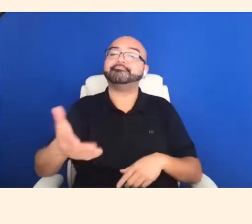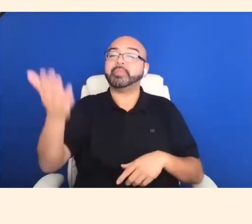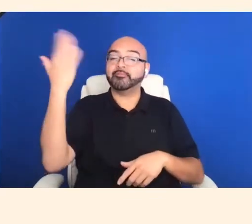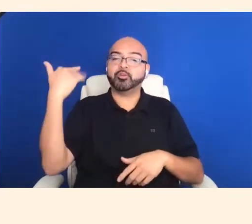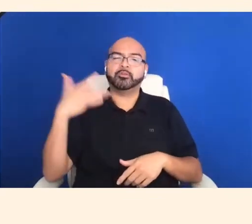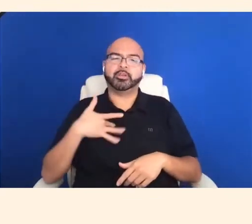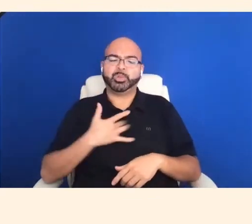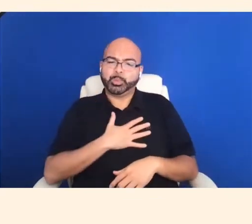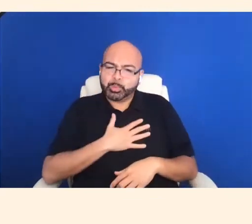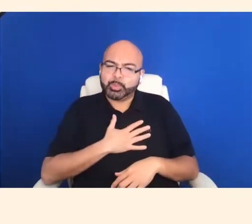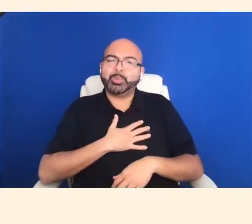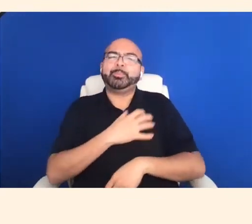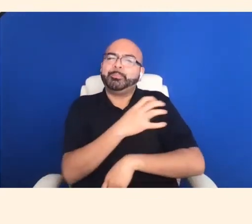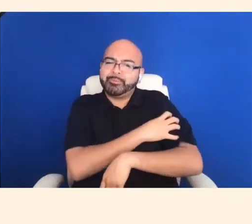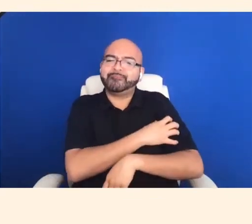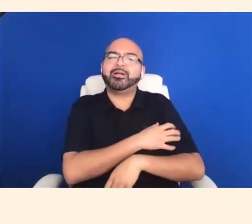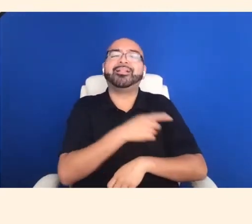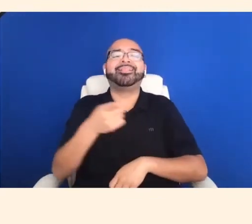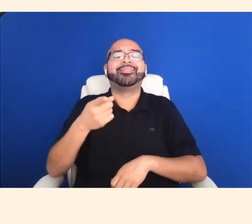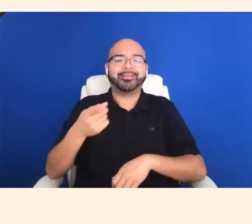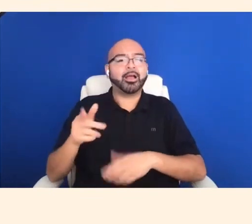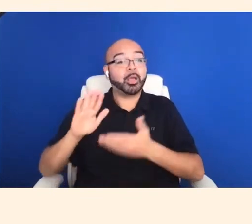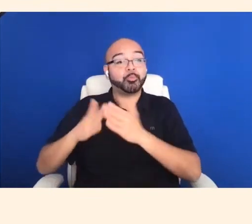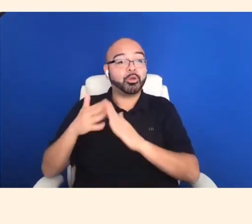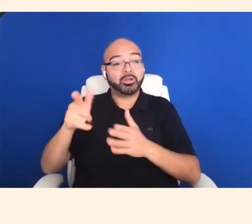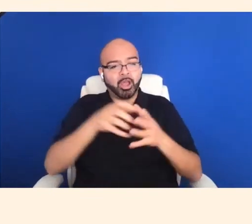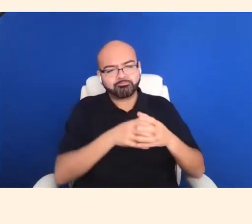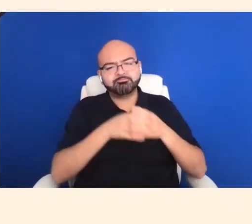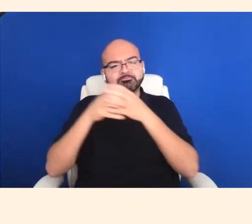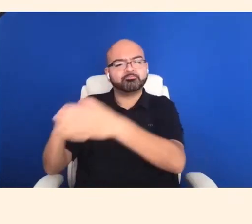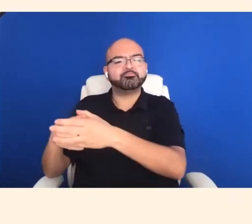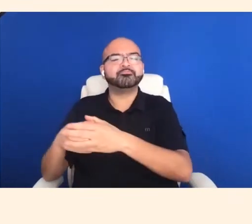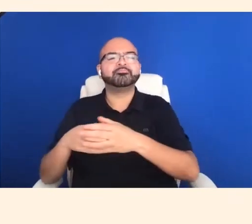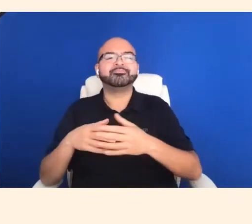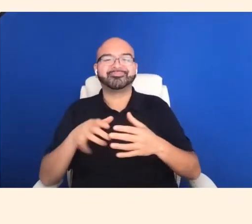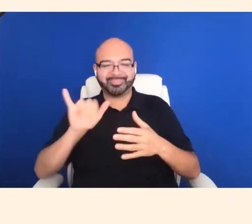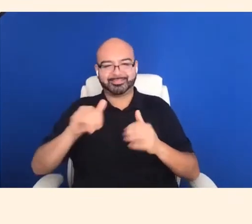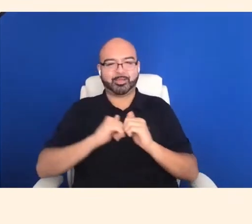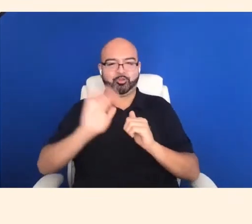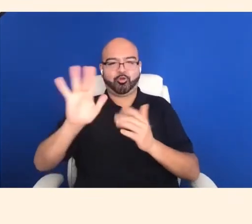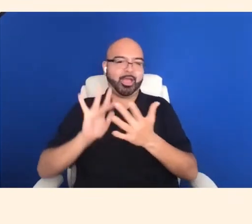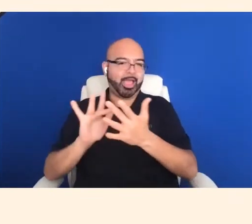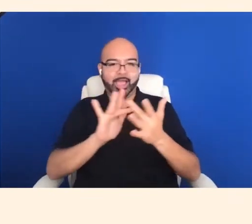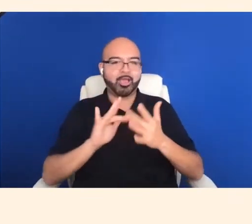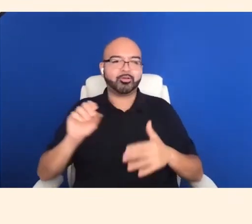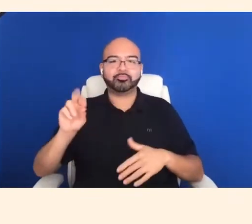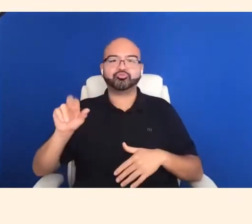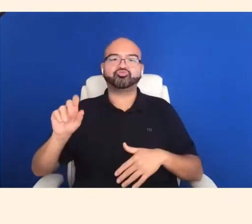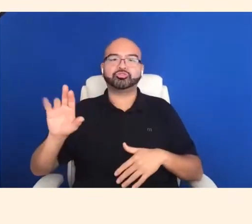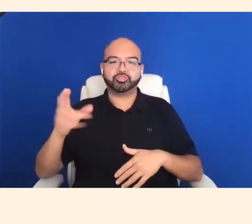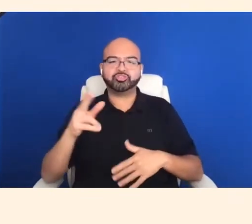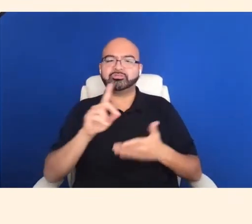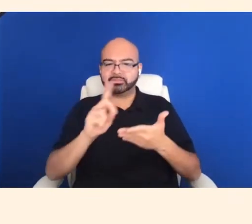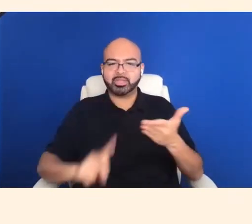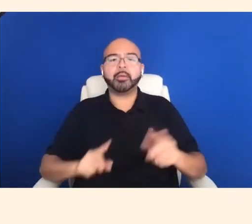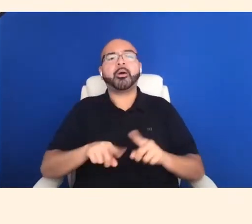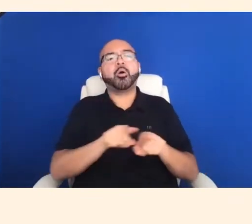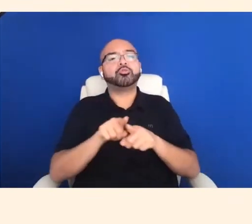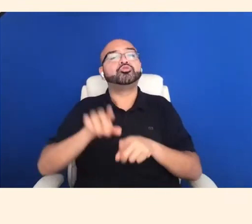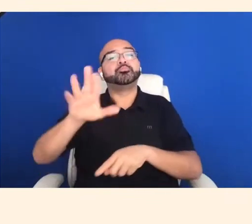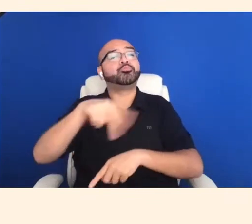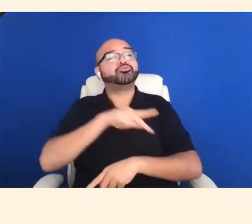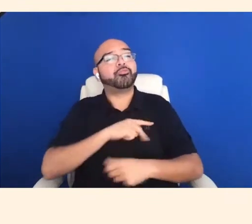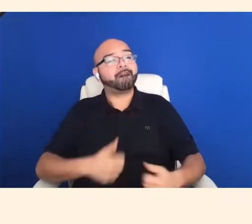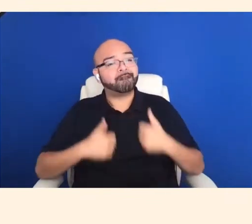was going to community, of course, through the way the outreach program is designed, but even in your personal life, using your platform in